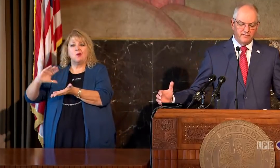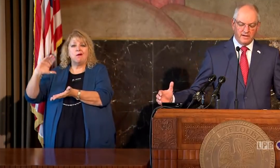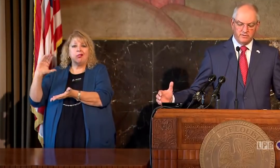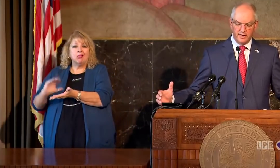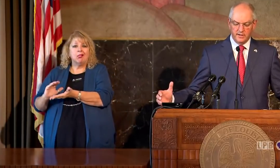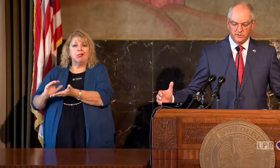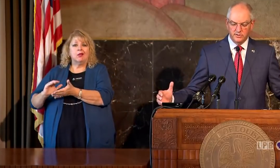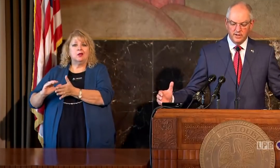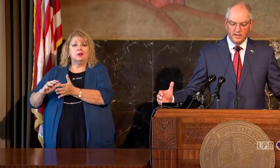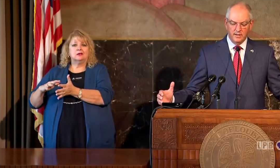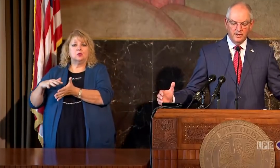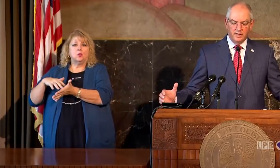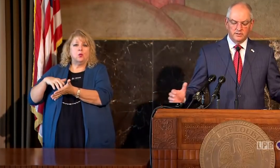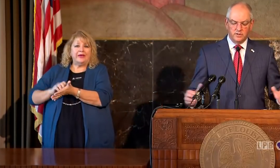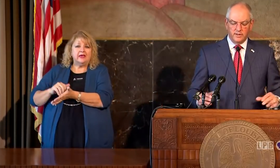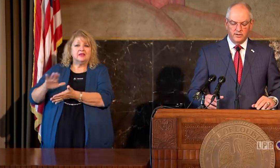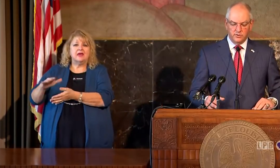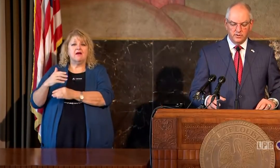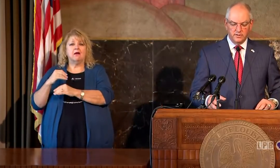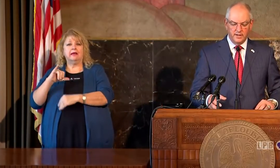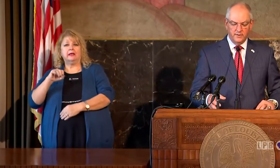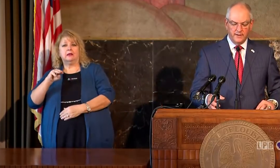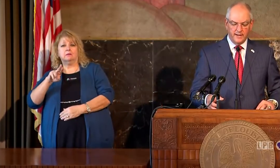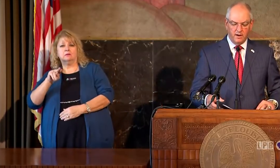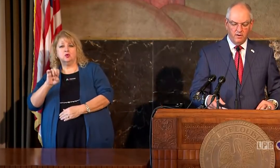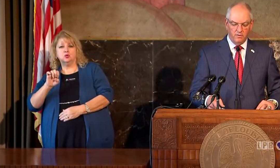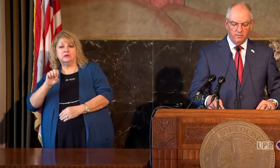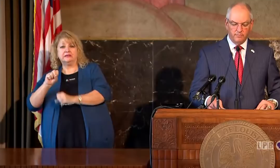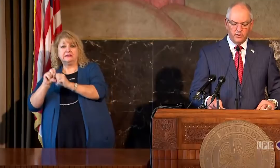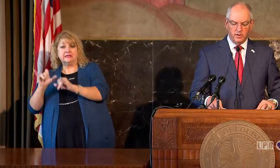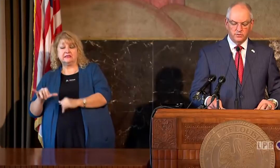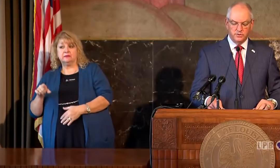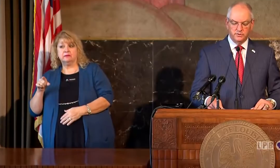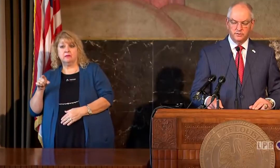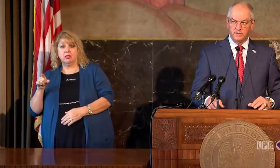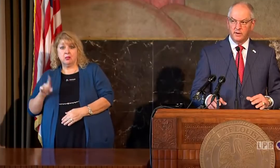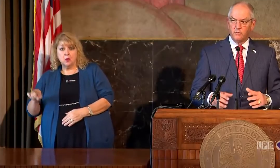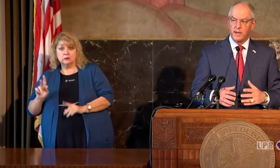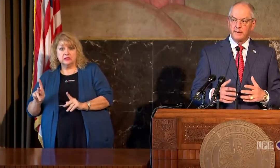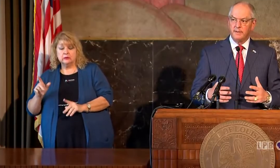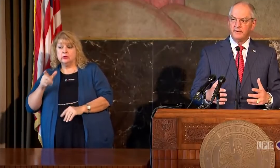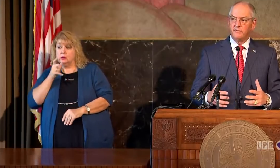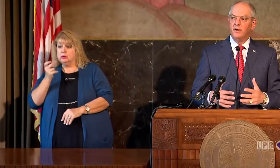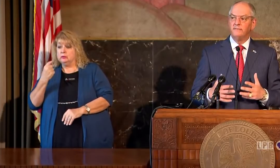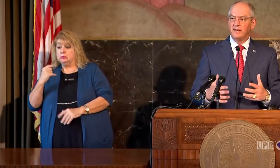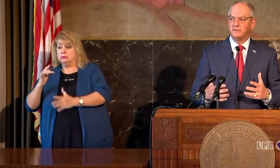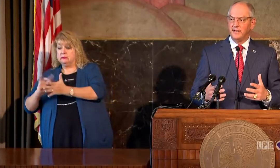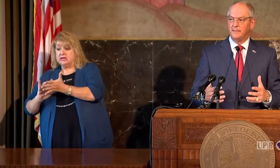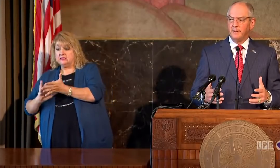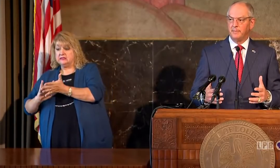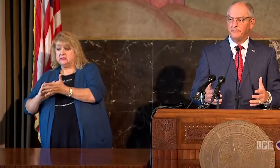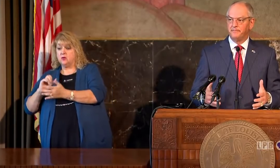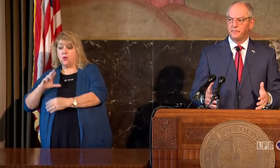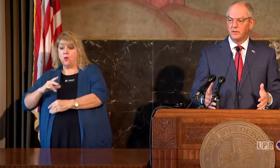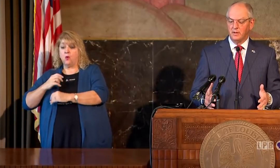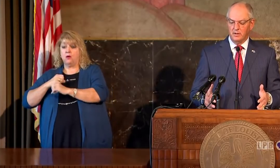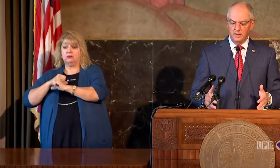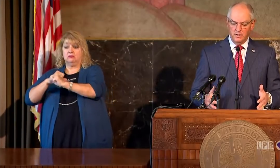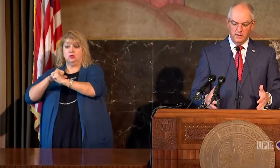even if they're vaccinated, I should say. So they should continue to take all precautions that are recommended for unvaccinated